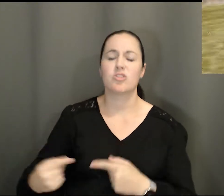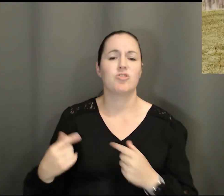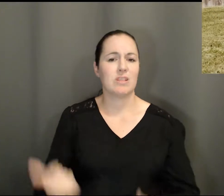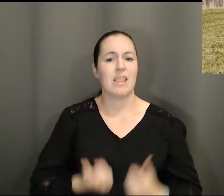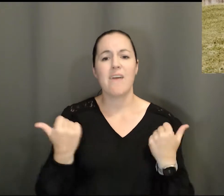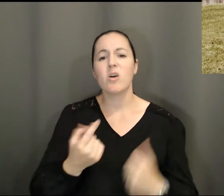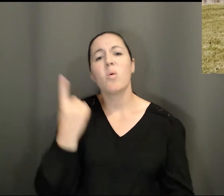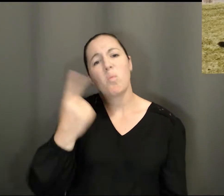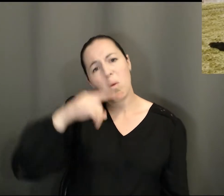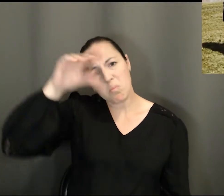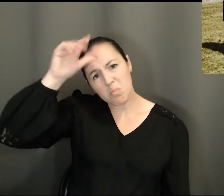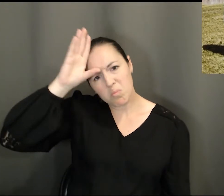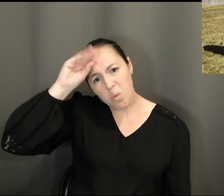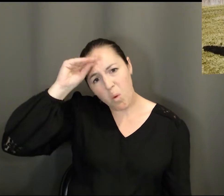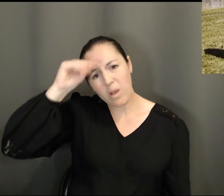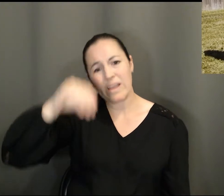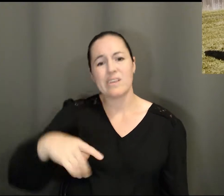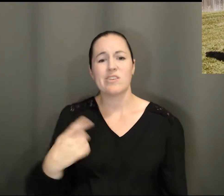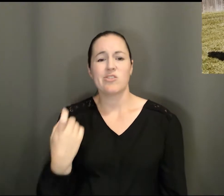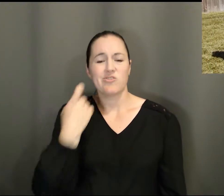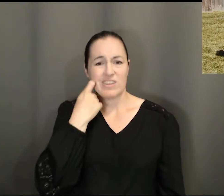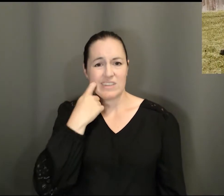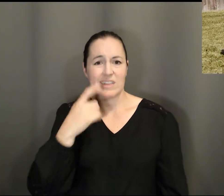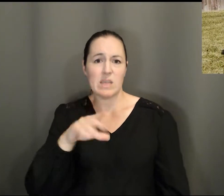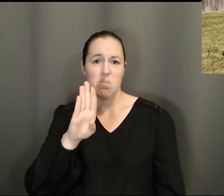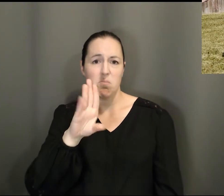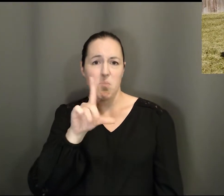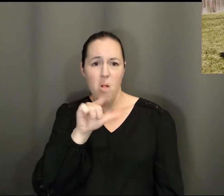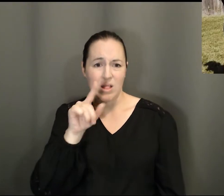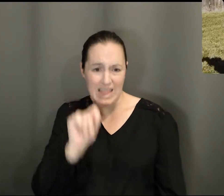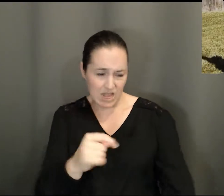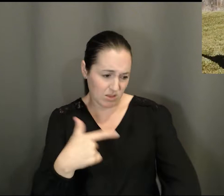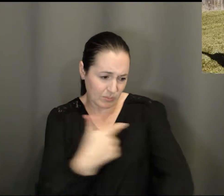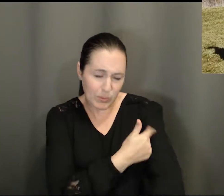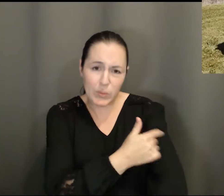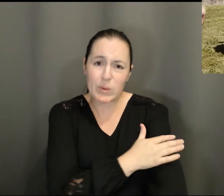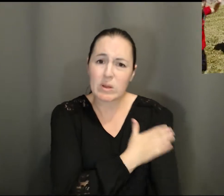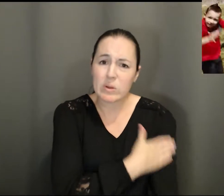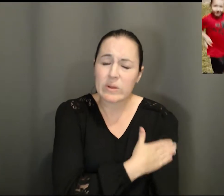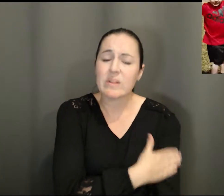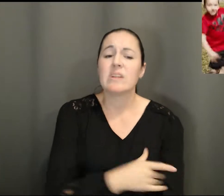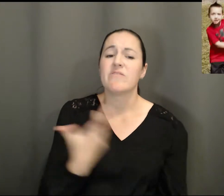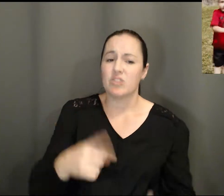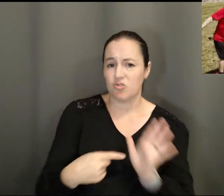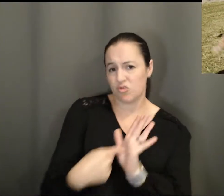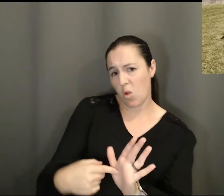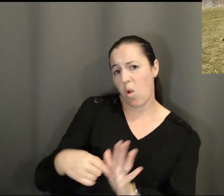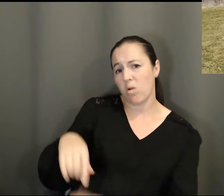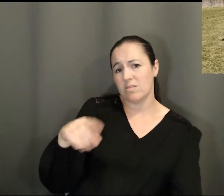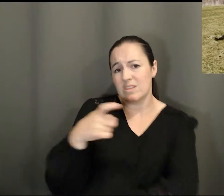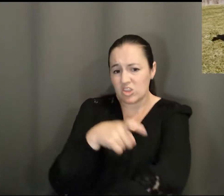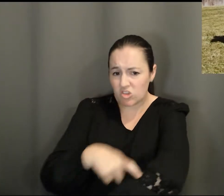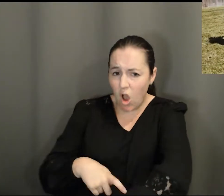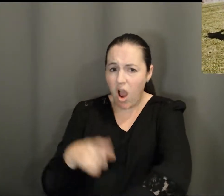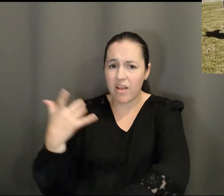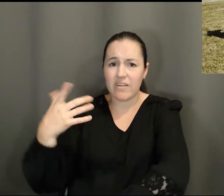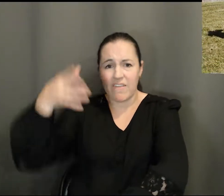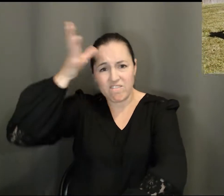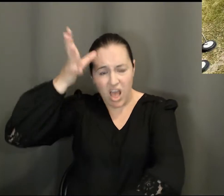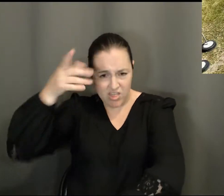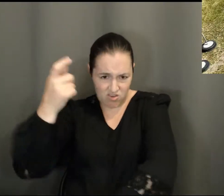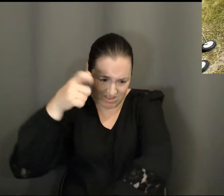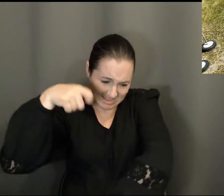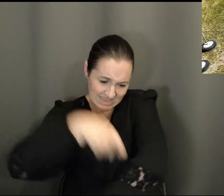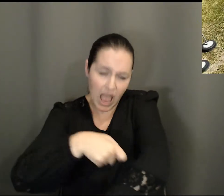had bandages from where he'd been recently hit by a bullet when his mother had been shot. He also showed us a scar on his leg where he'd been stabbed by his father. So